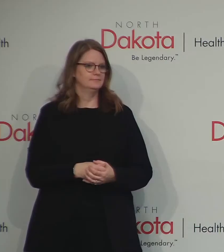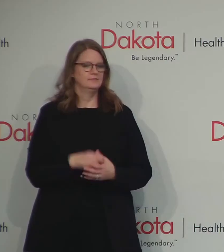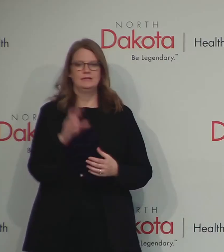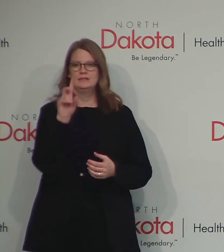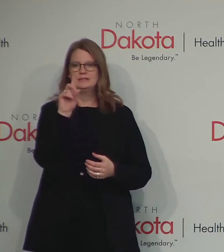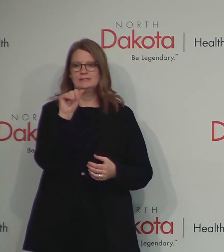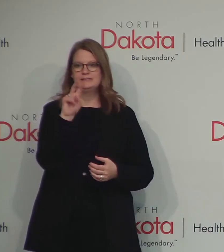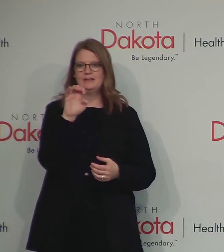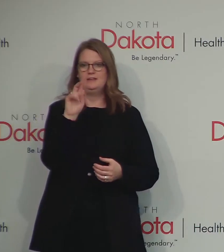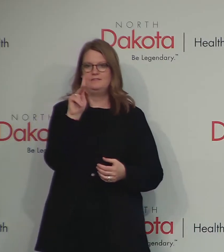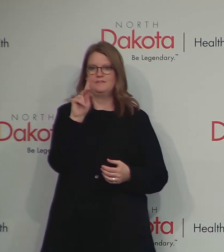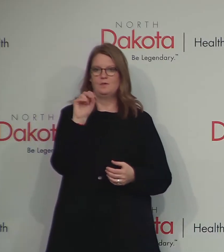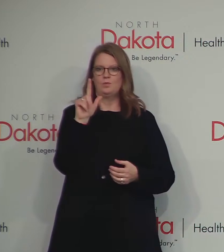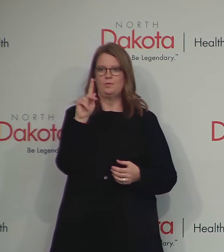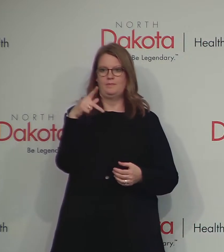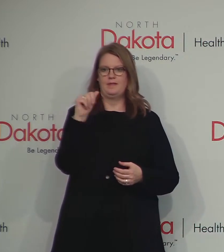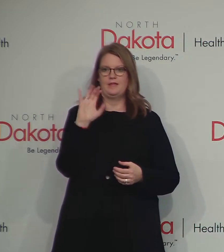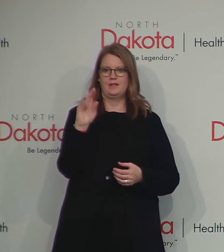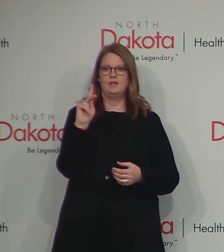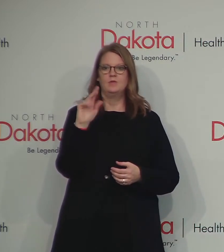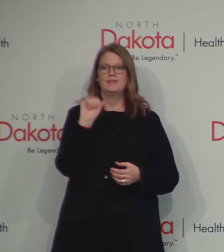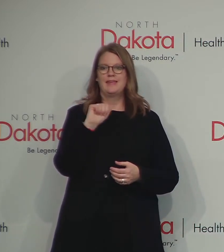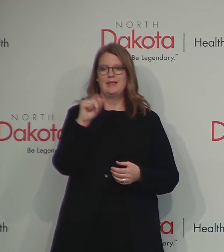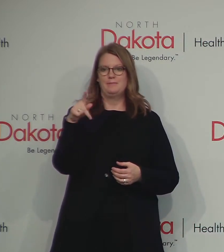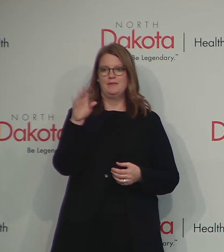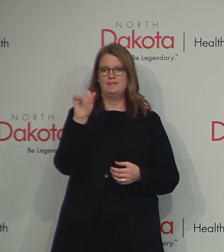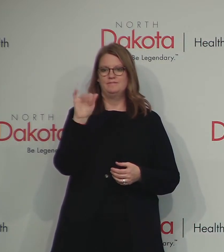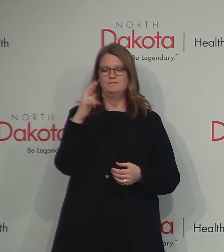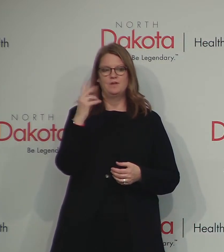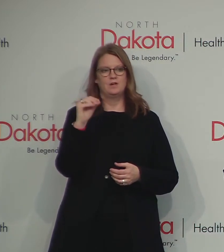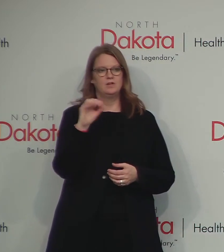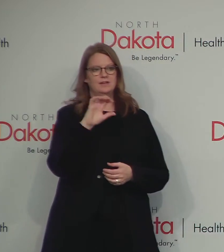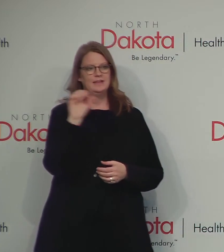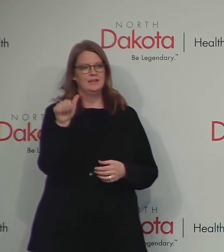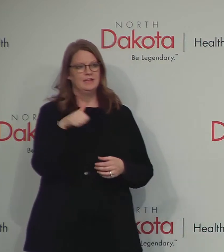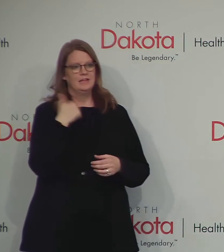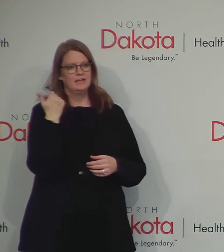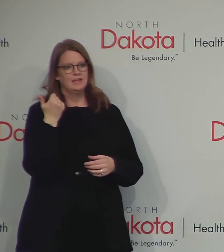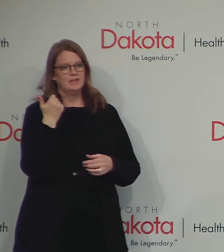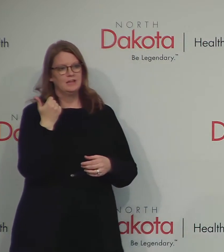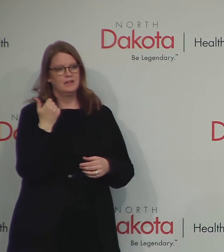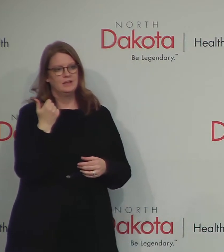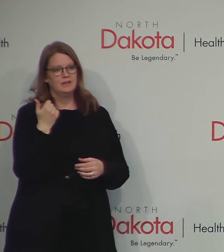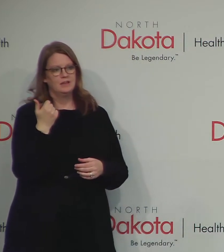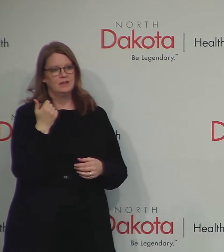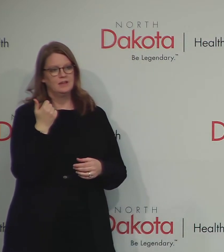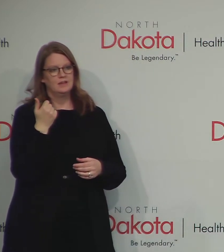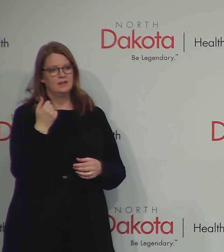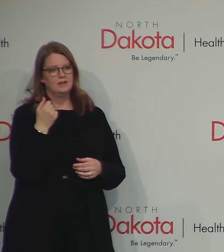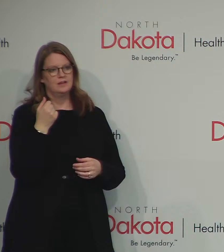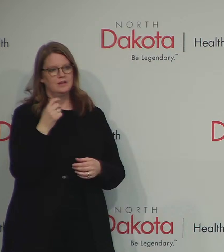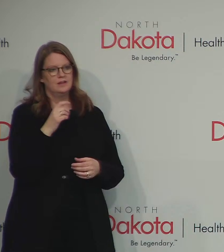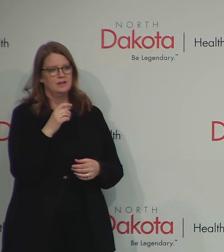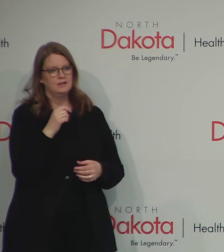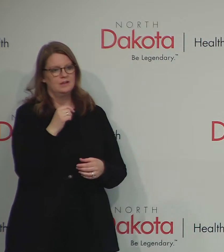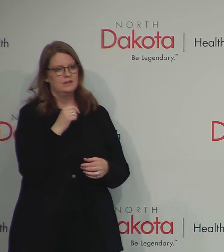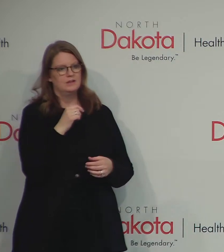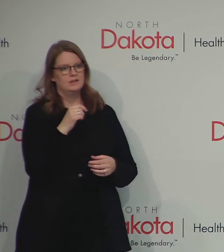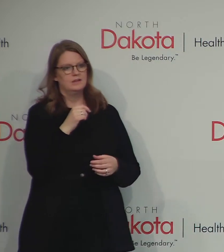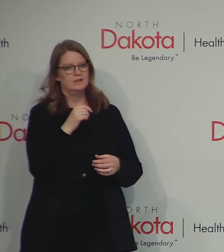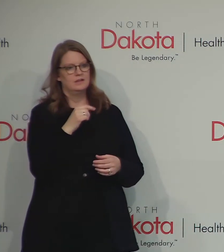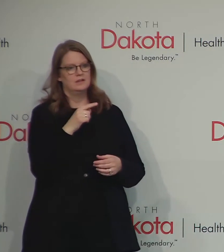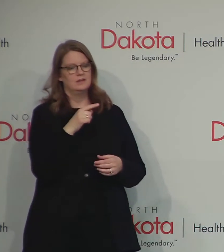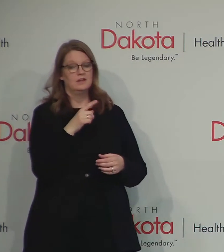Dave Kolpak with the AP in Fargo. Have you found any areas where providers have not been able to find enough people to take the vaccine